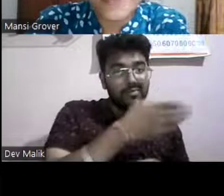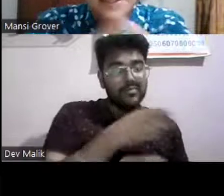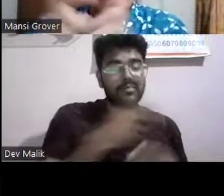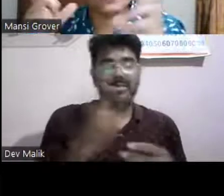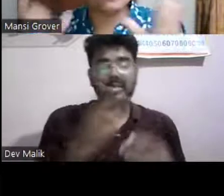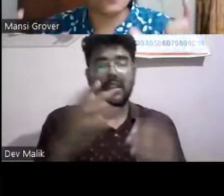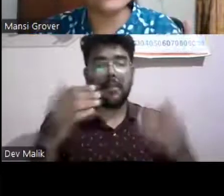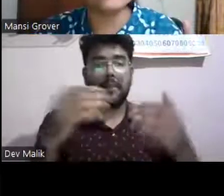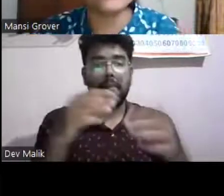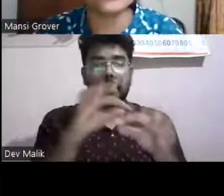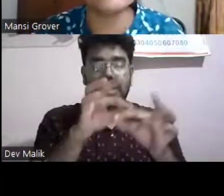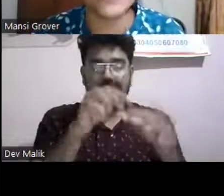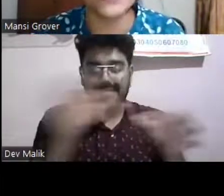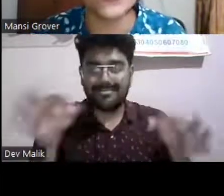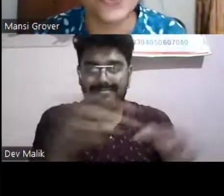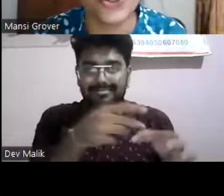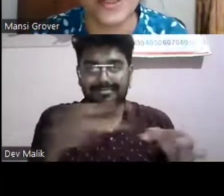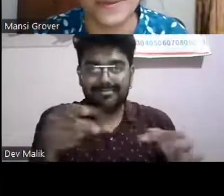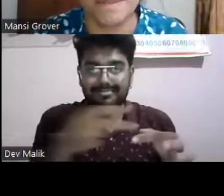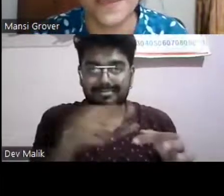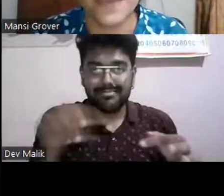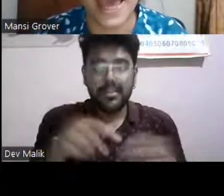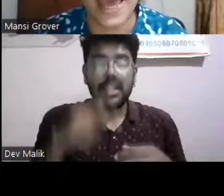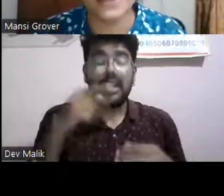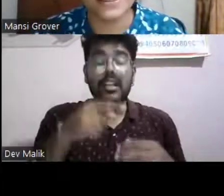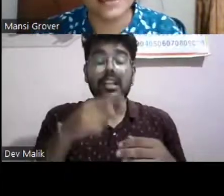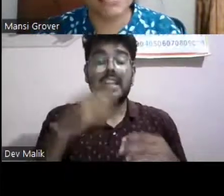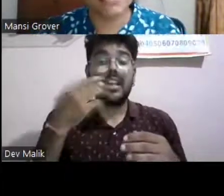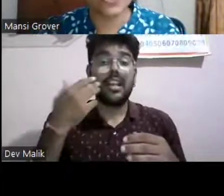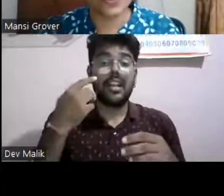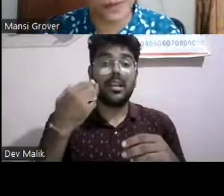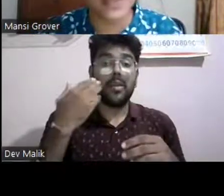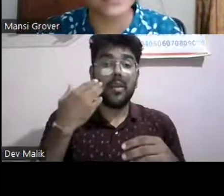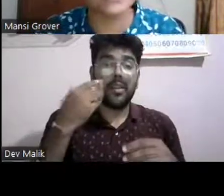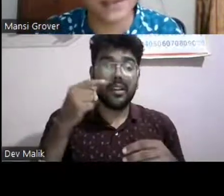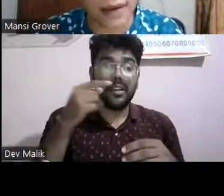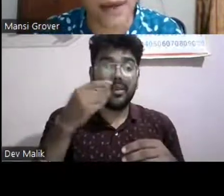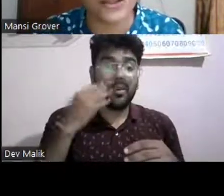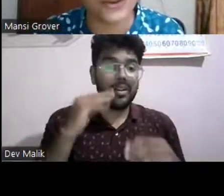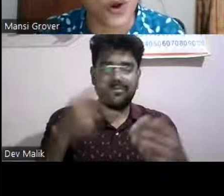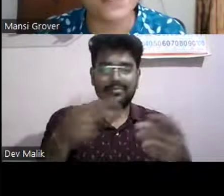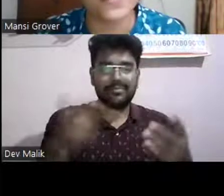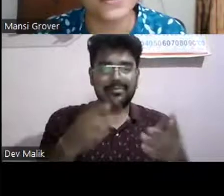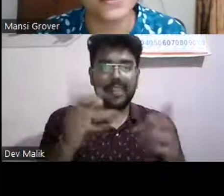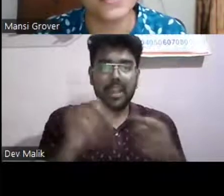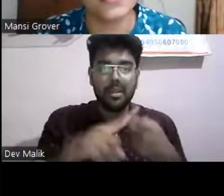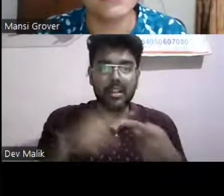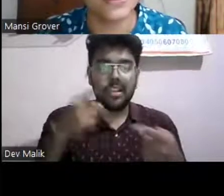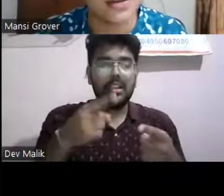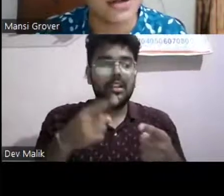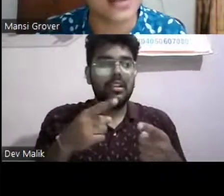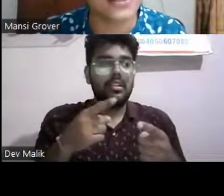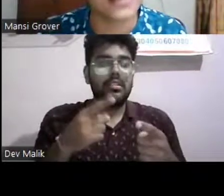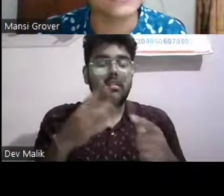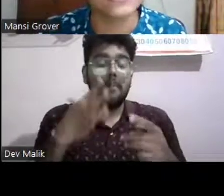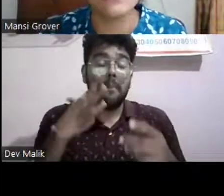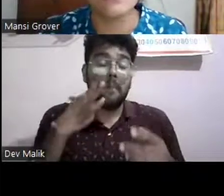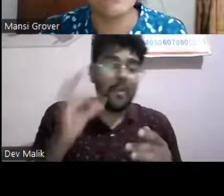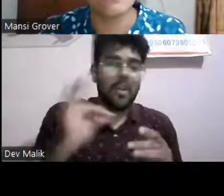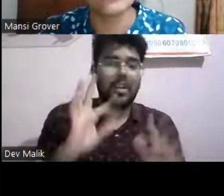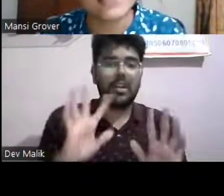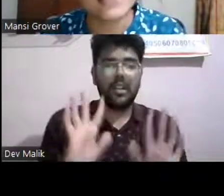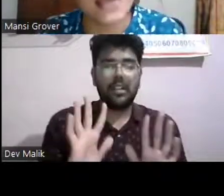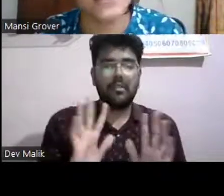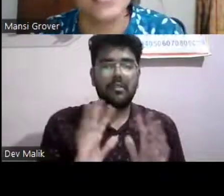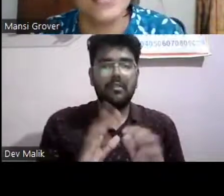And that is the moment which is very crucial. And Rosemary Garland Thompson, in her text